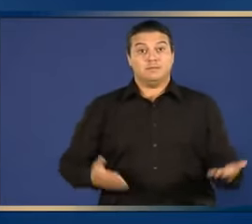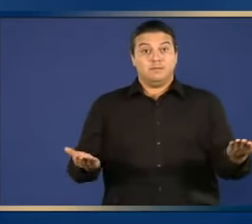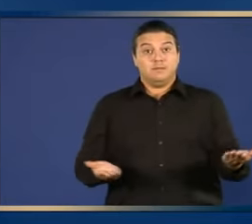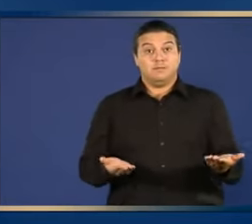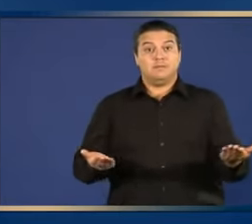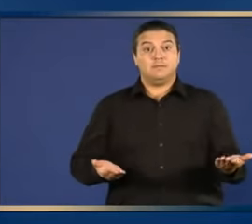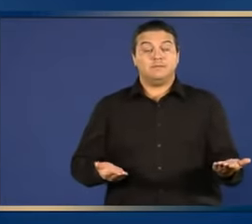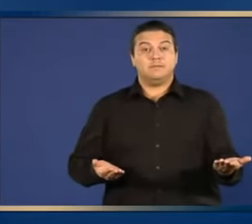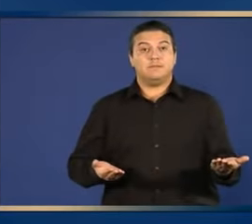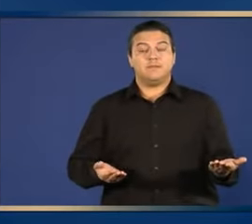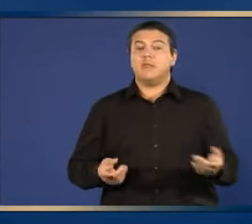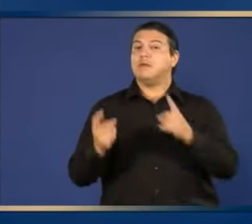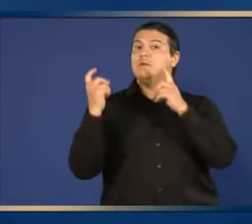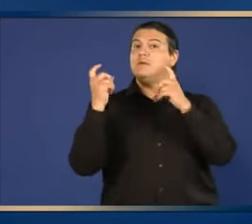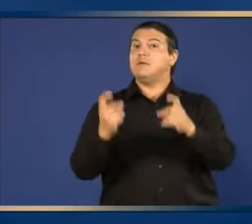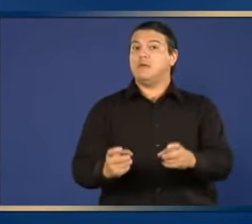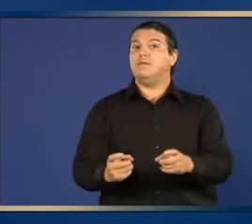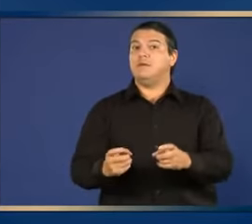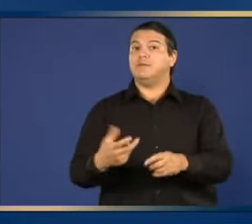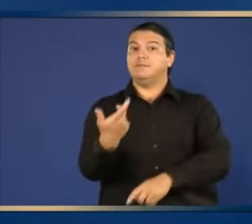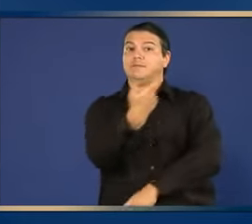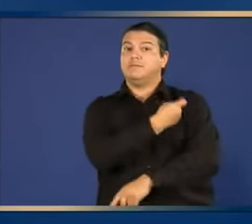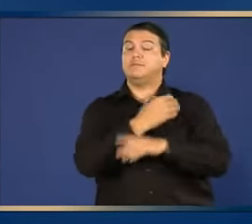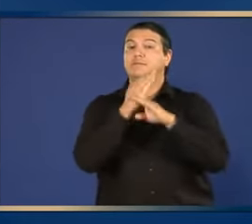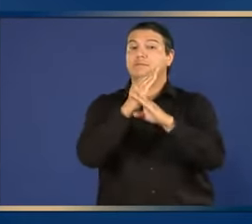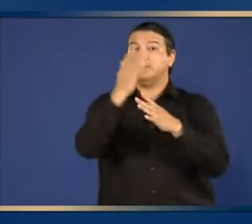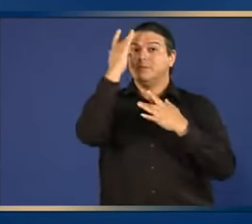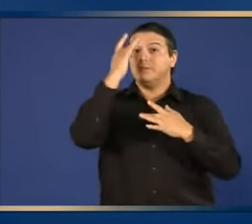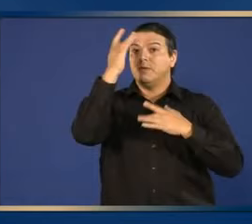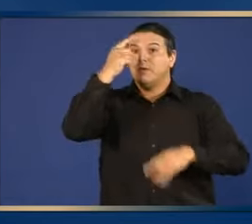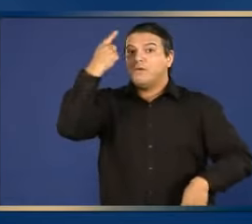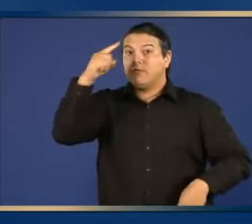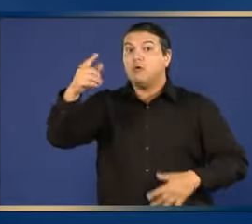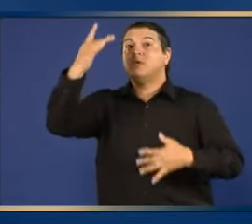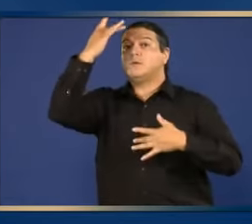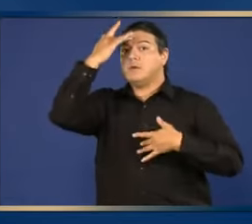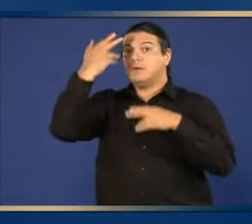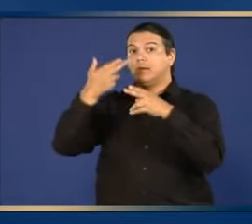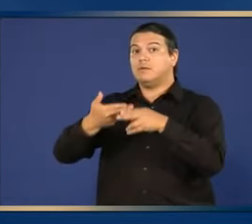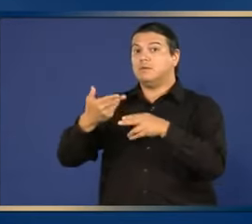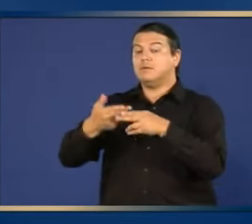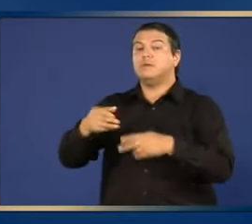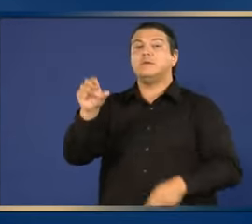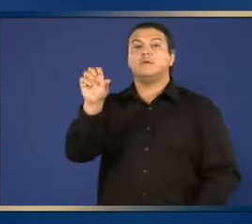This dispensing site is administering vaccinations for smallpox.